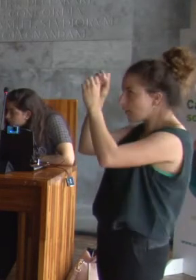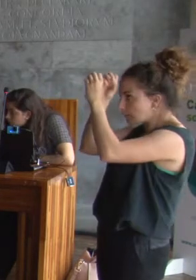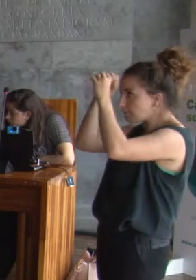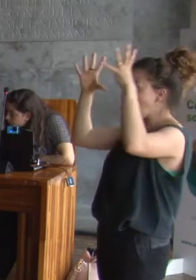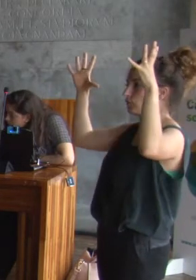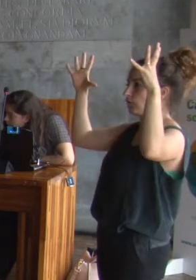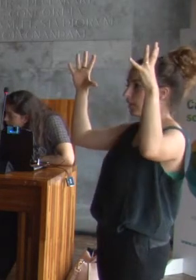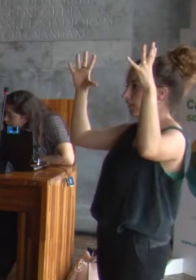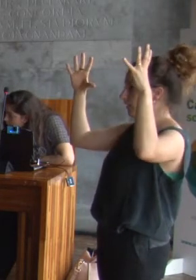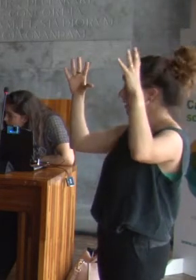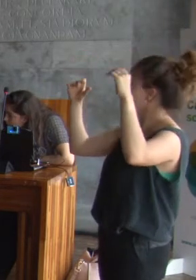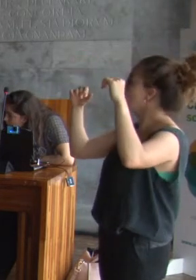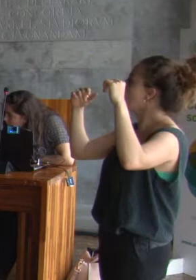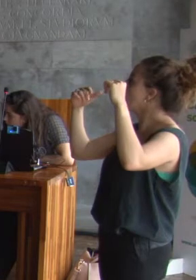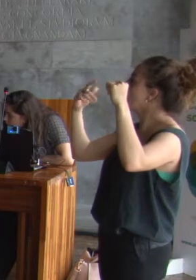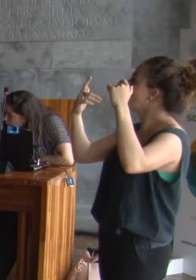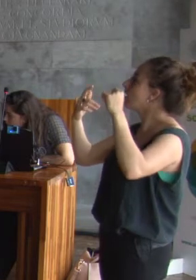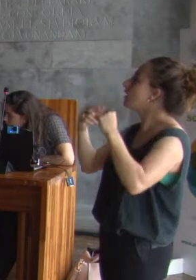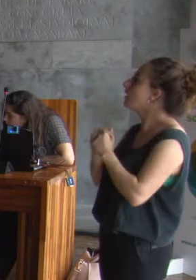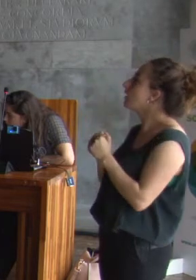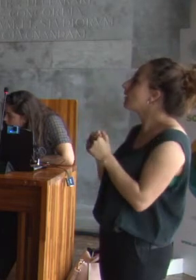imagine a circle in the middle,